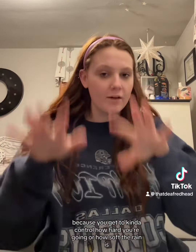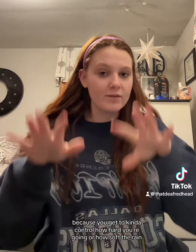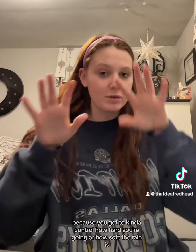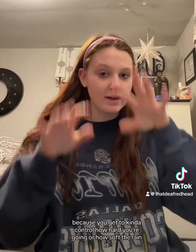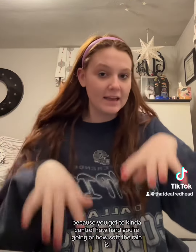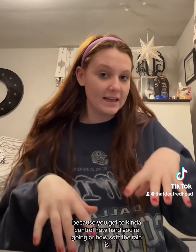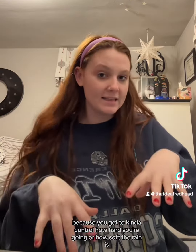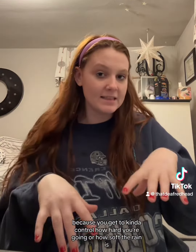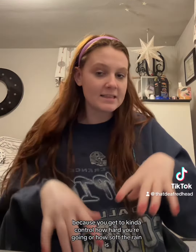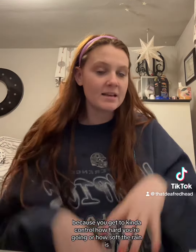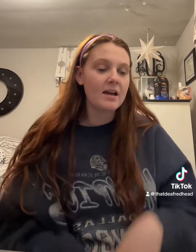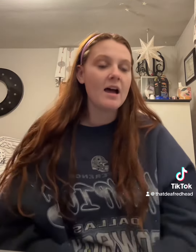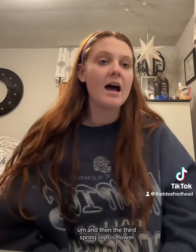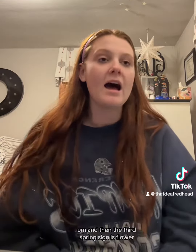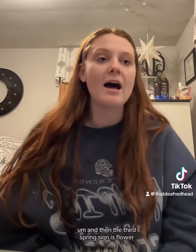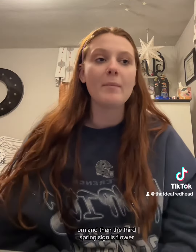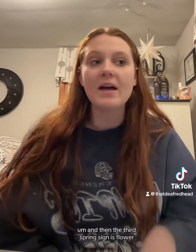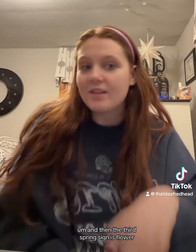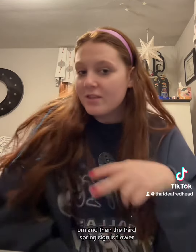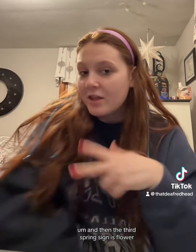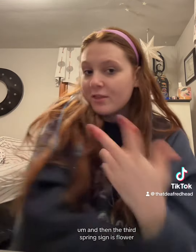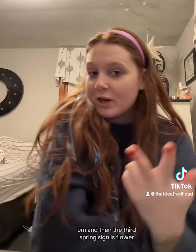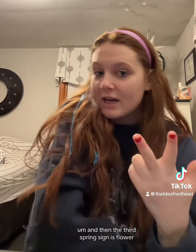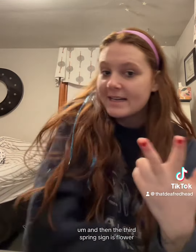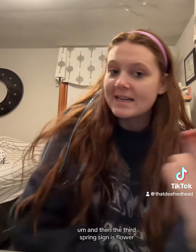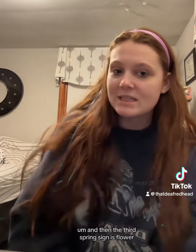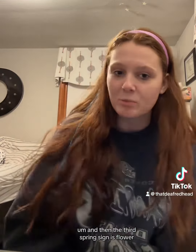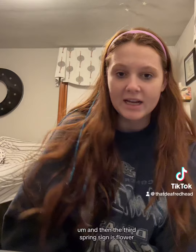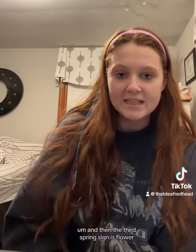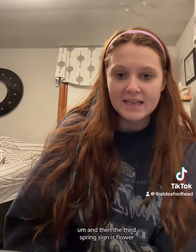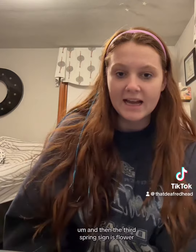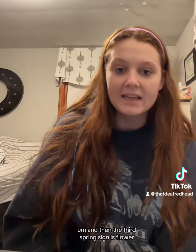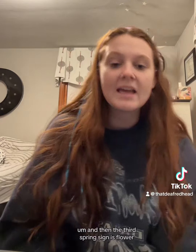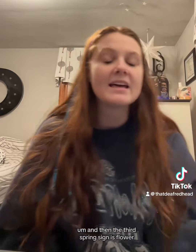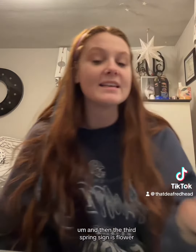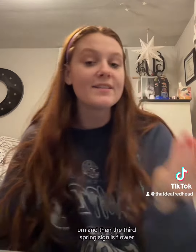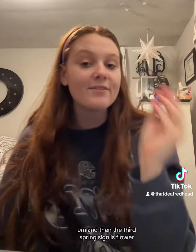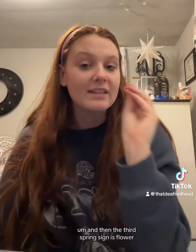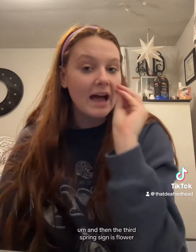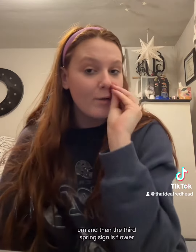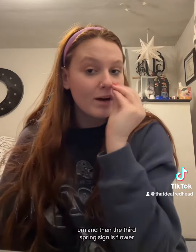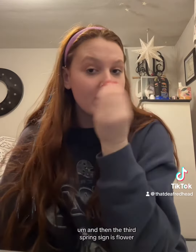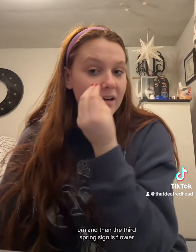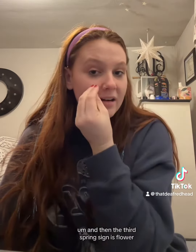the rain is. And then the third spring sign is flower.